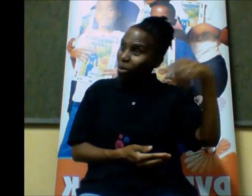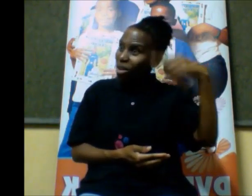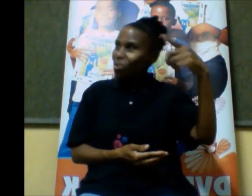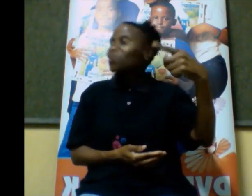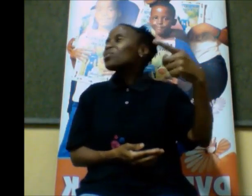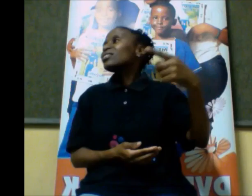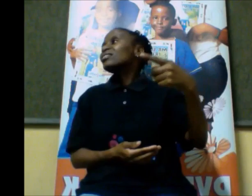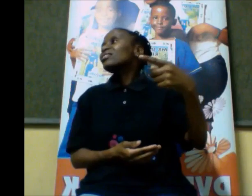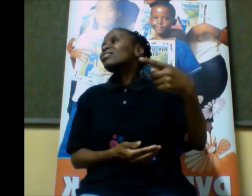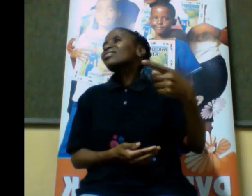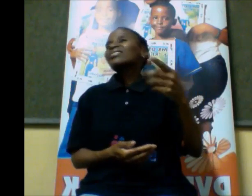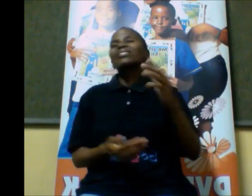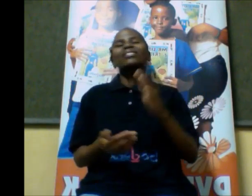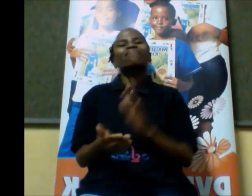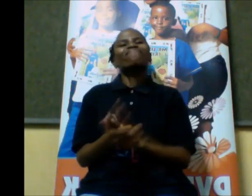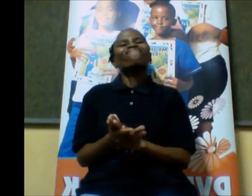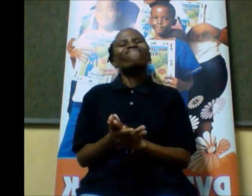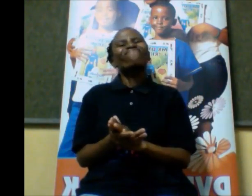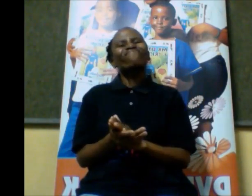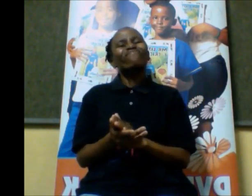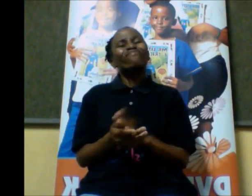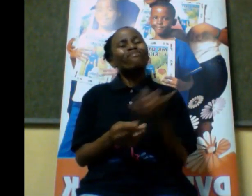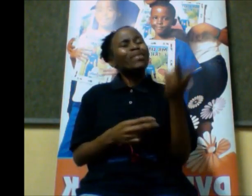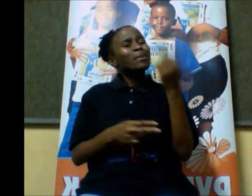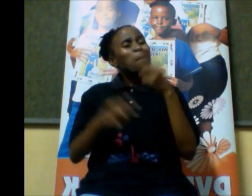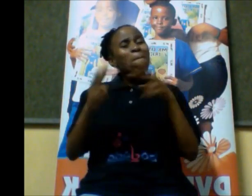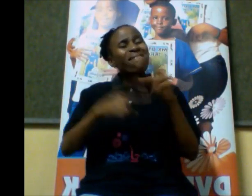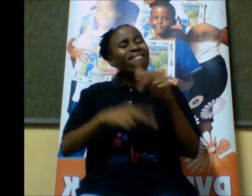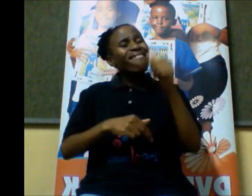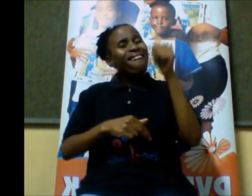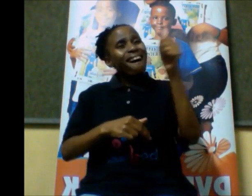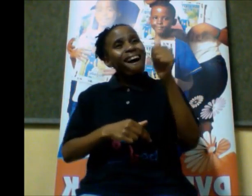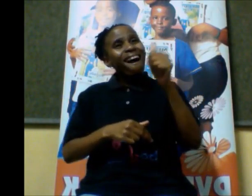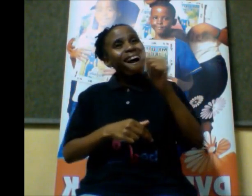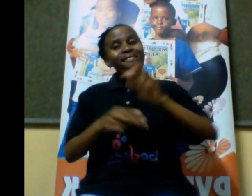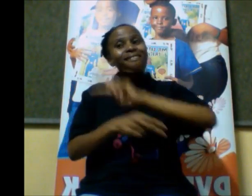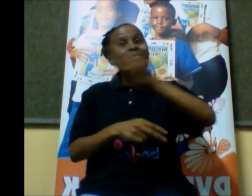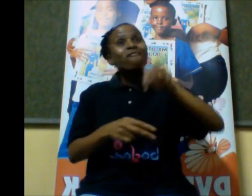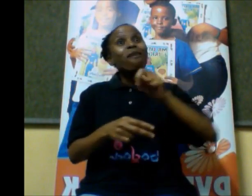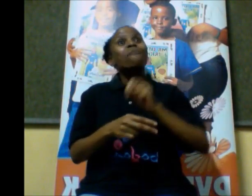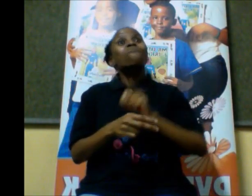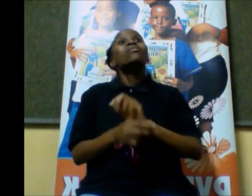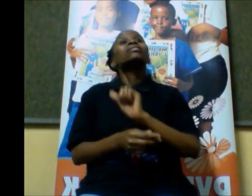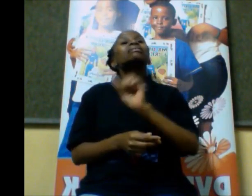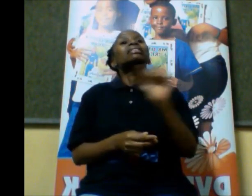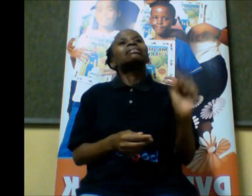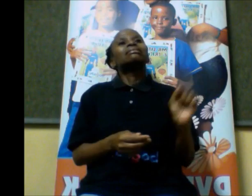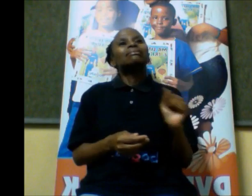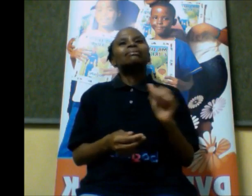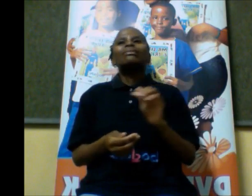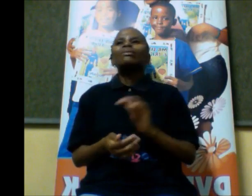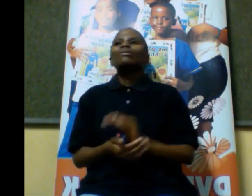Look after environment, never litter,